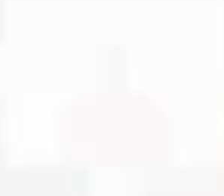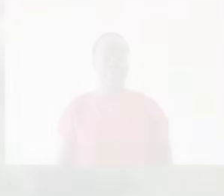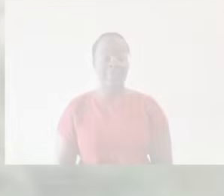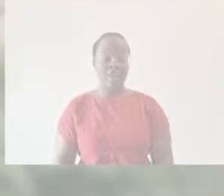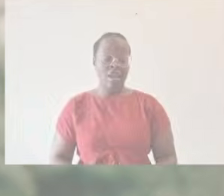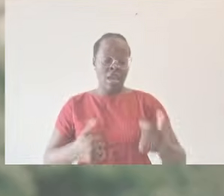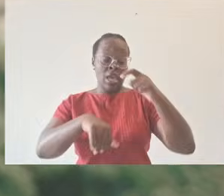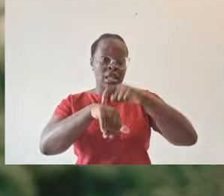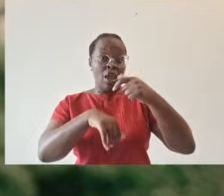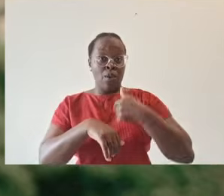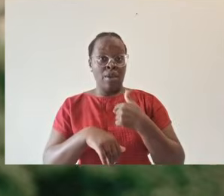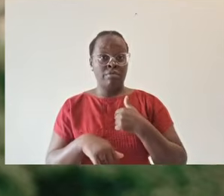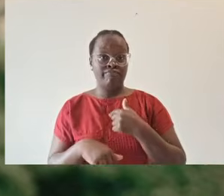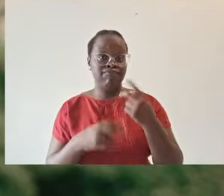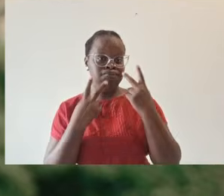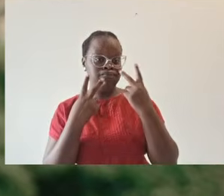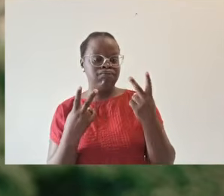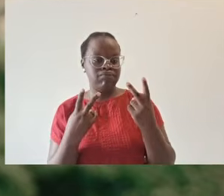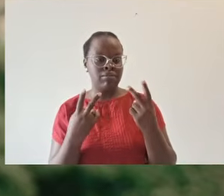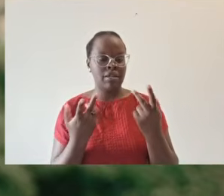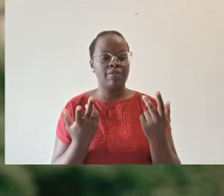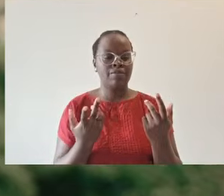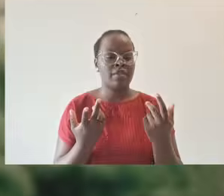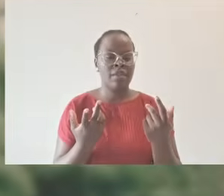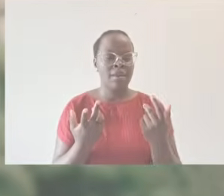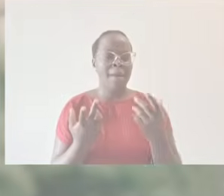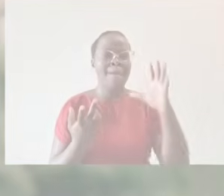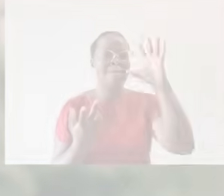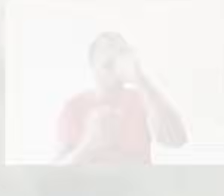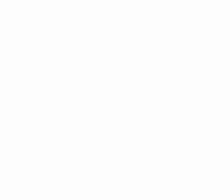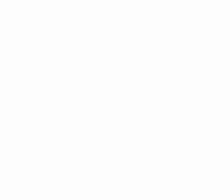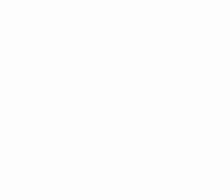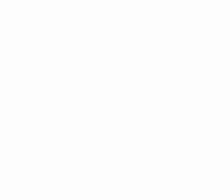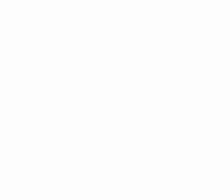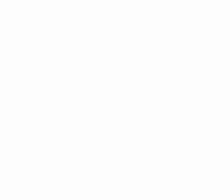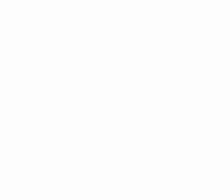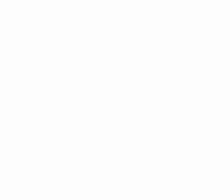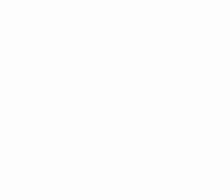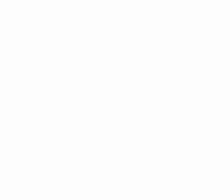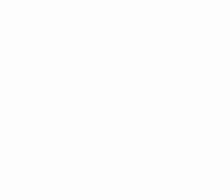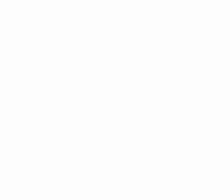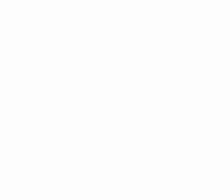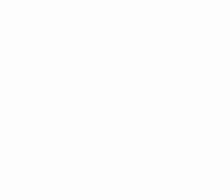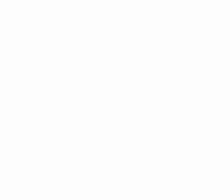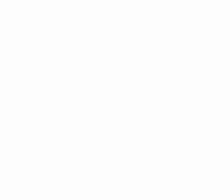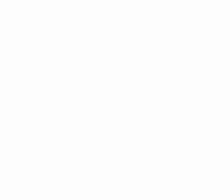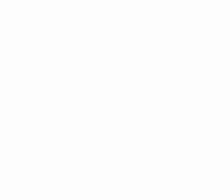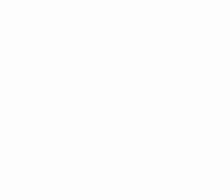It's time now to look at some myths and misconceptions about sign language digital content. The first one is that deaf learners do not